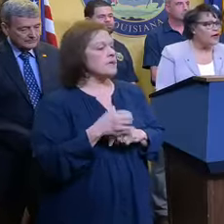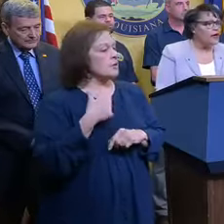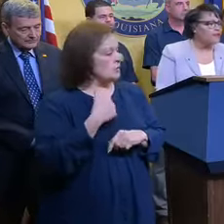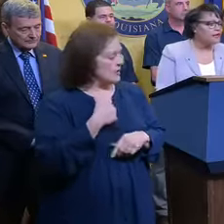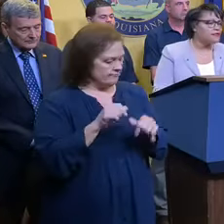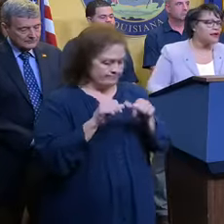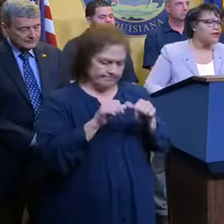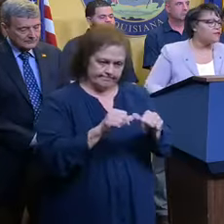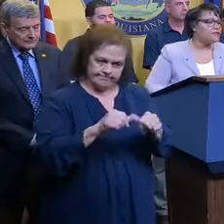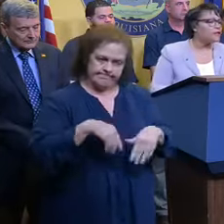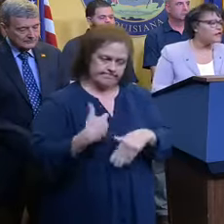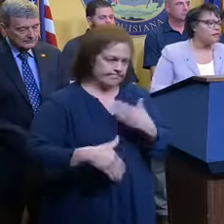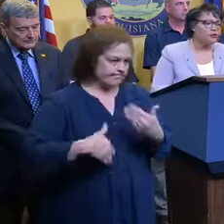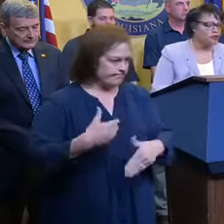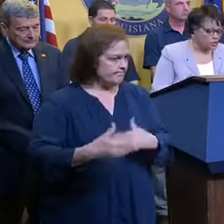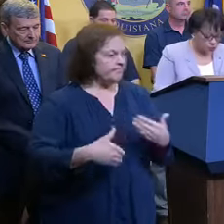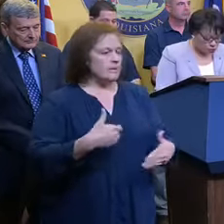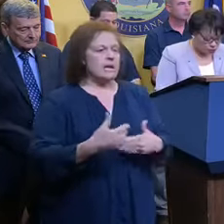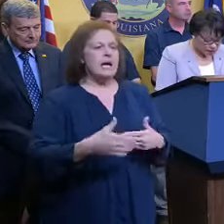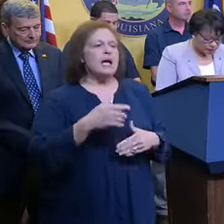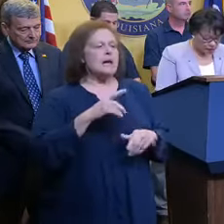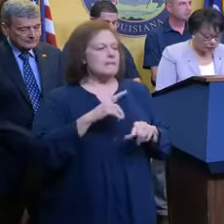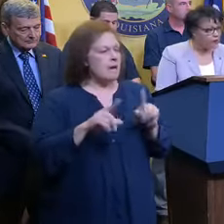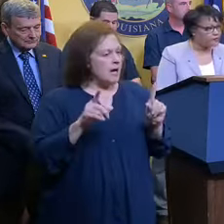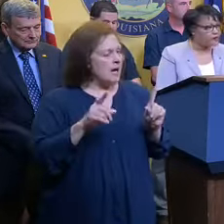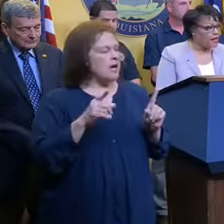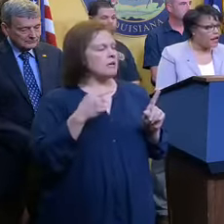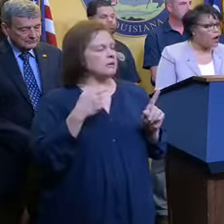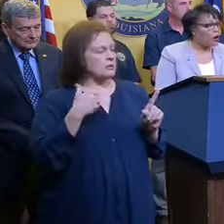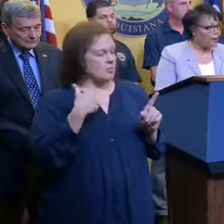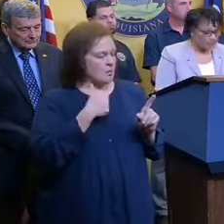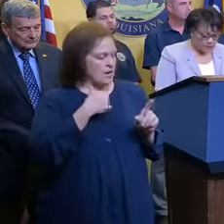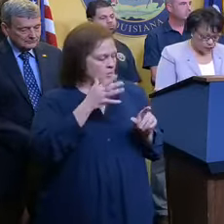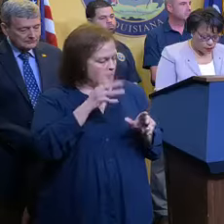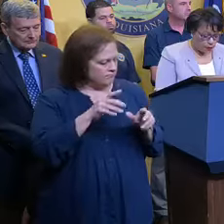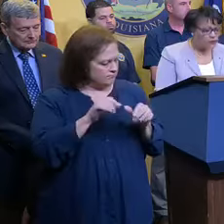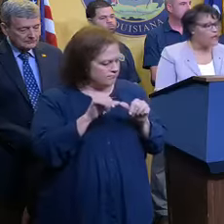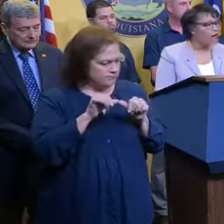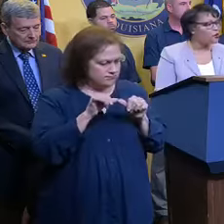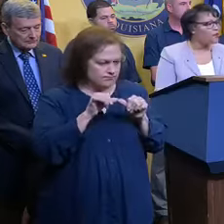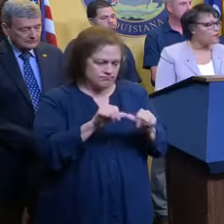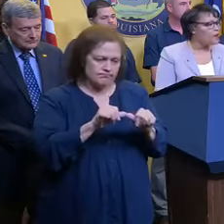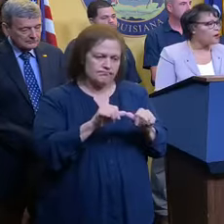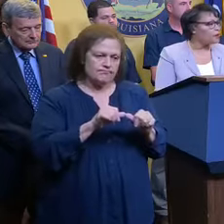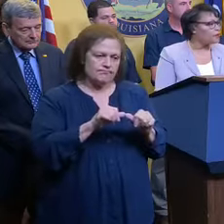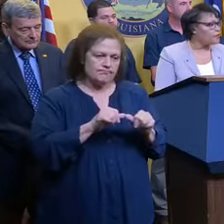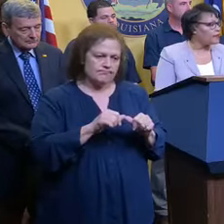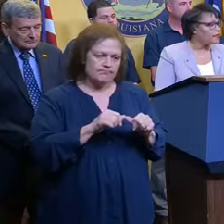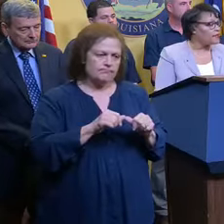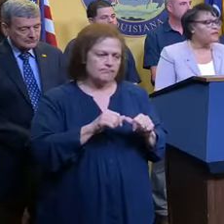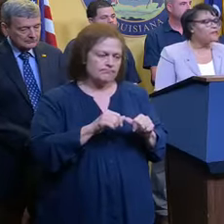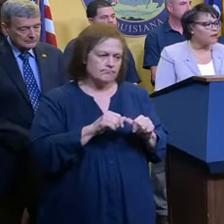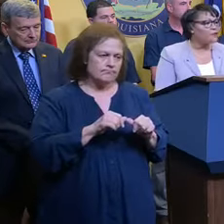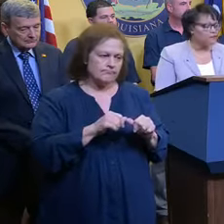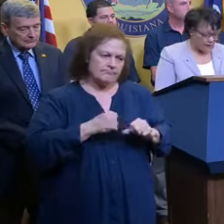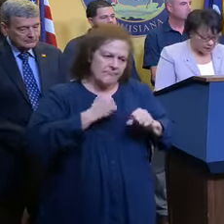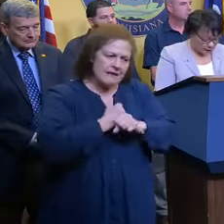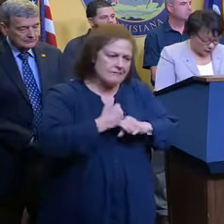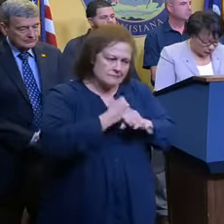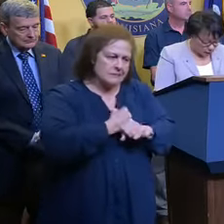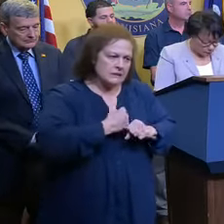fluid. As I said, even flexible is just too rigid, so we're gonna stay at the, along the battle rhythm that we've created